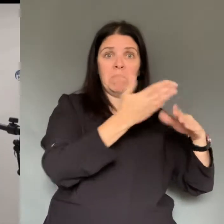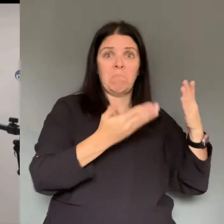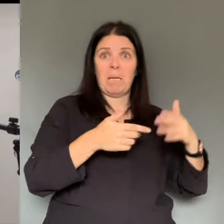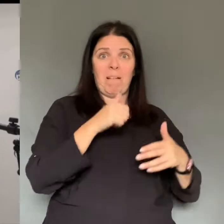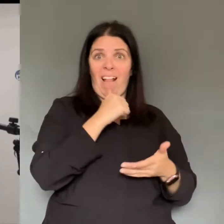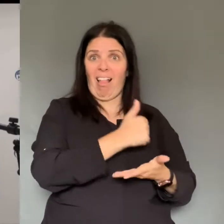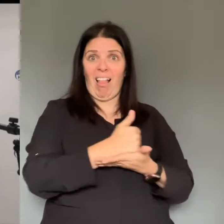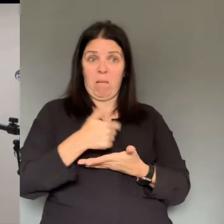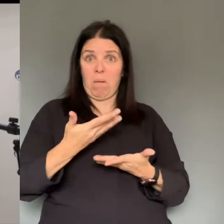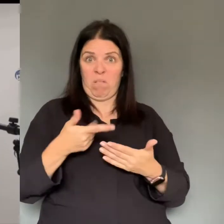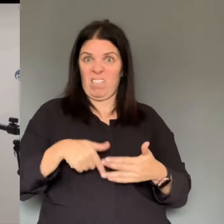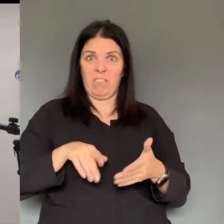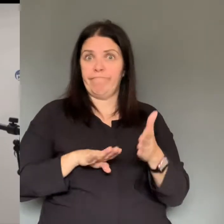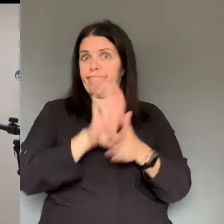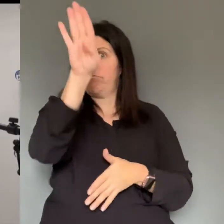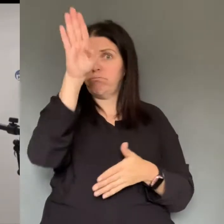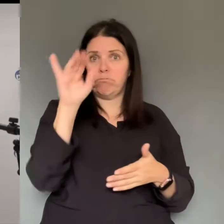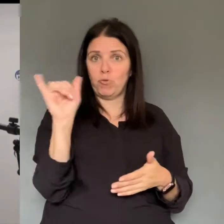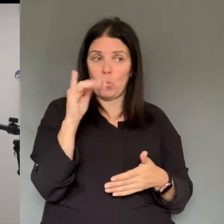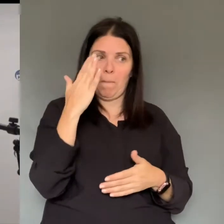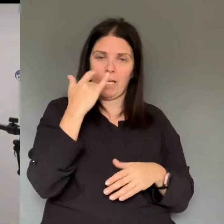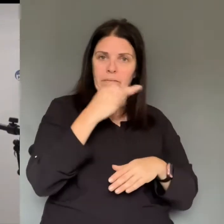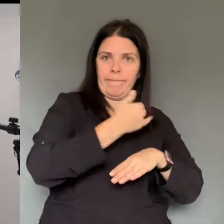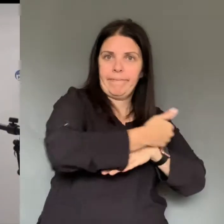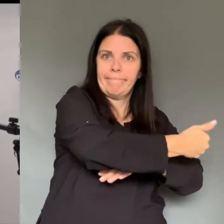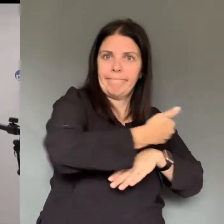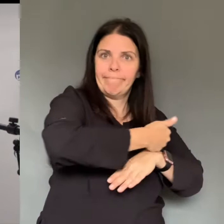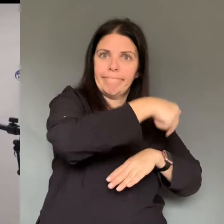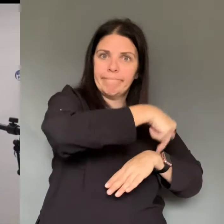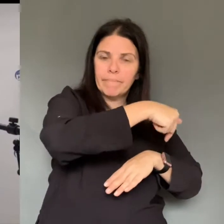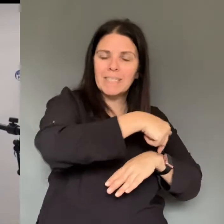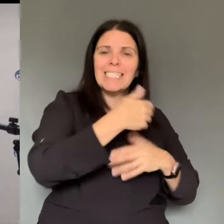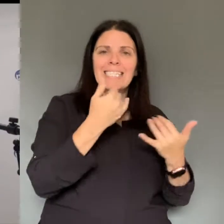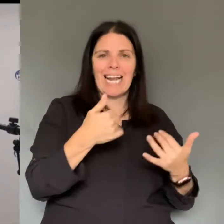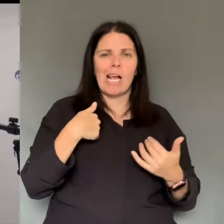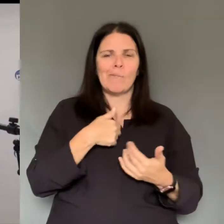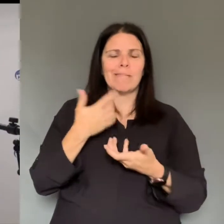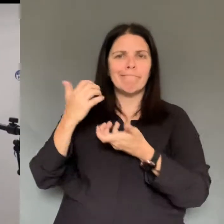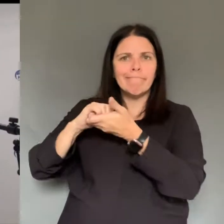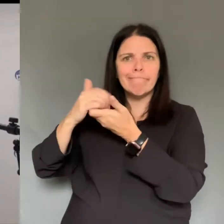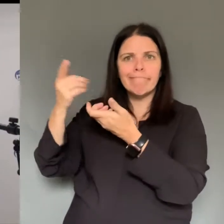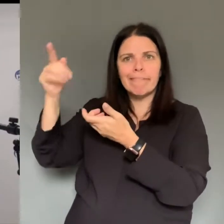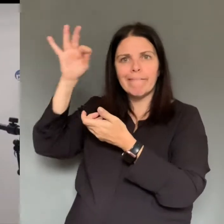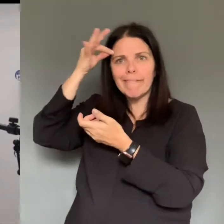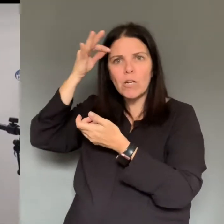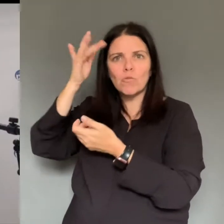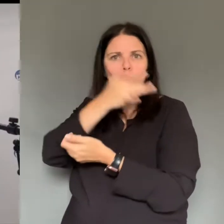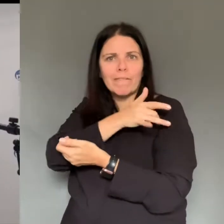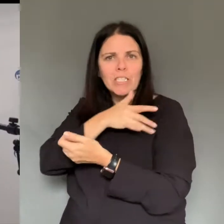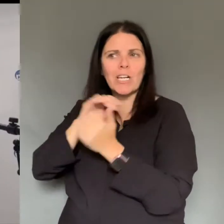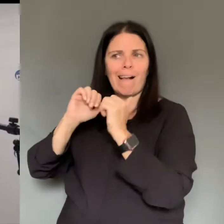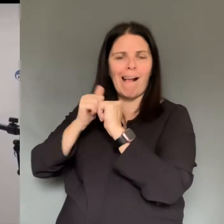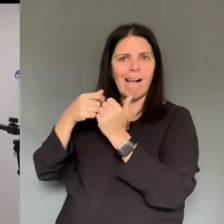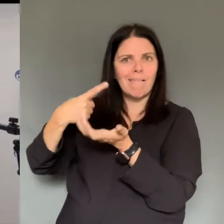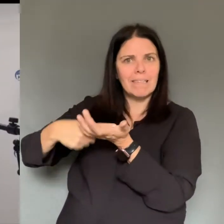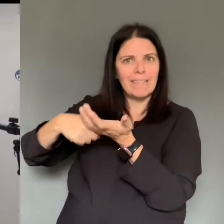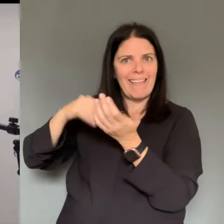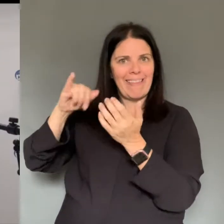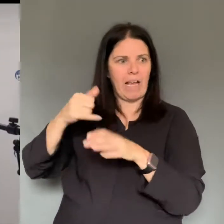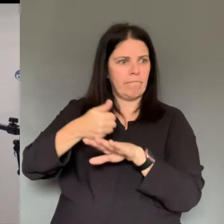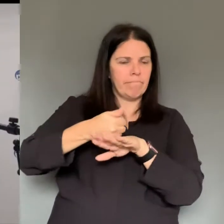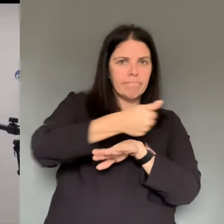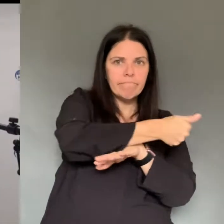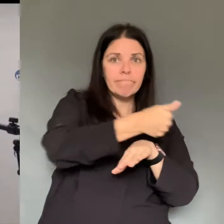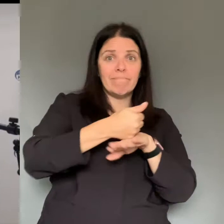may not work if our Windsor-Essex, if we do not limit cross-border travel. We hope to work with federal and provincial governments to discuss